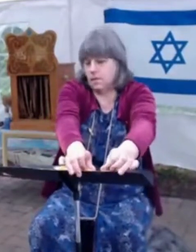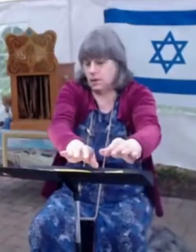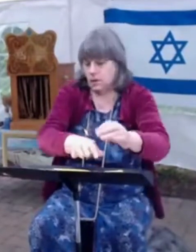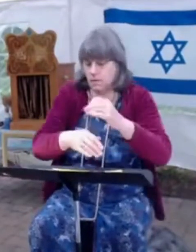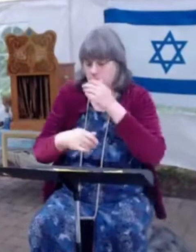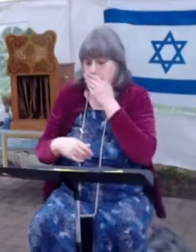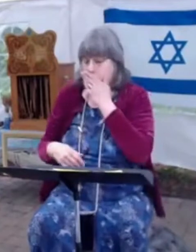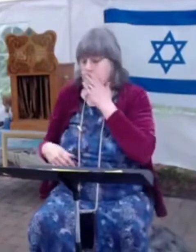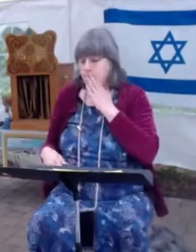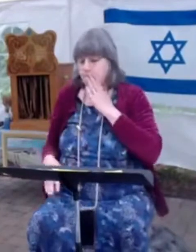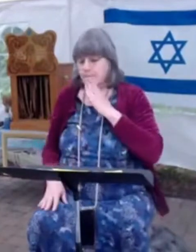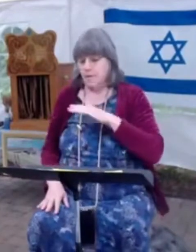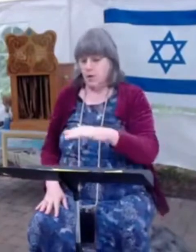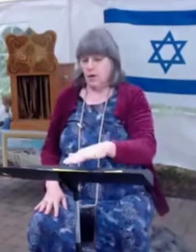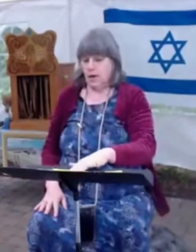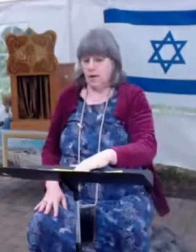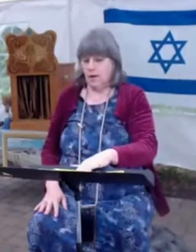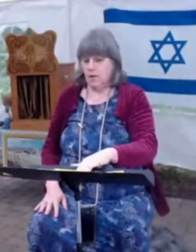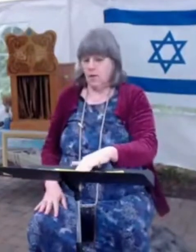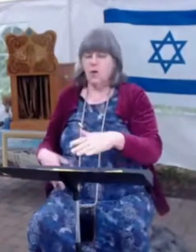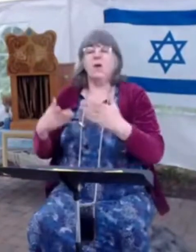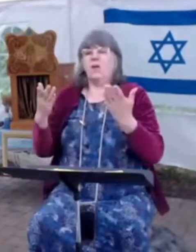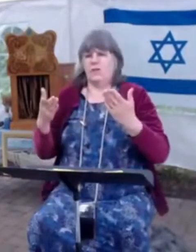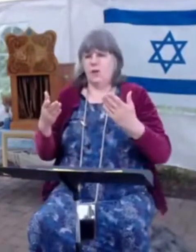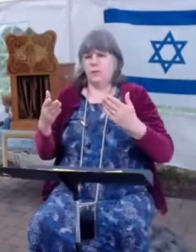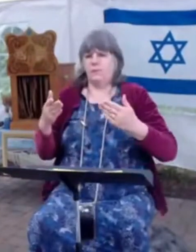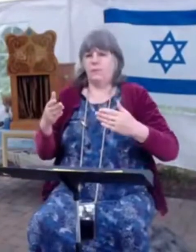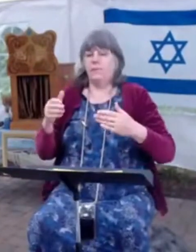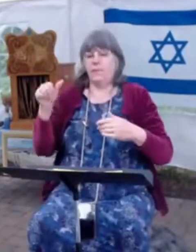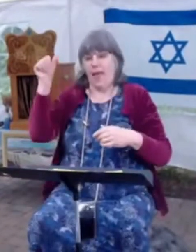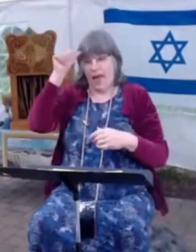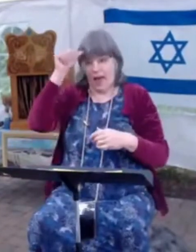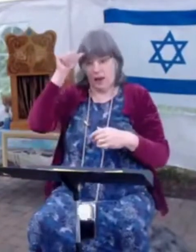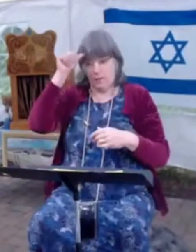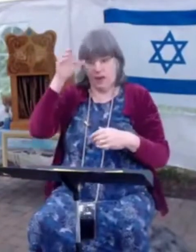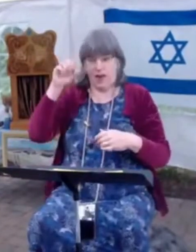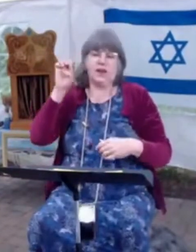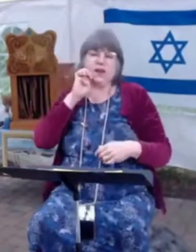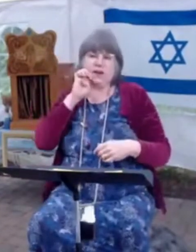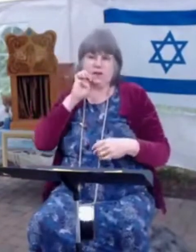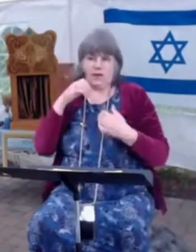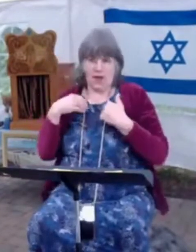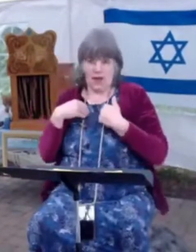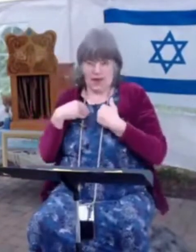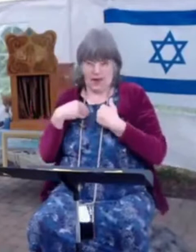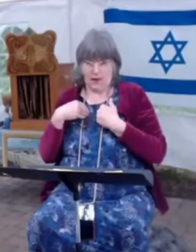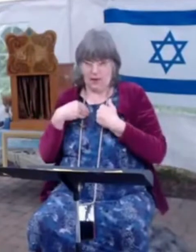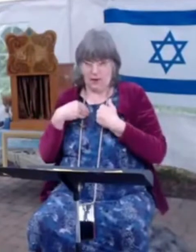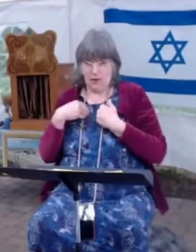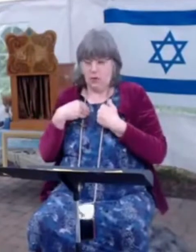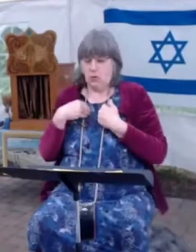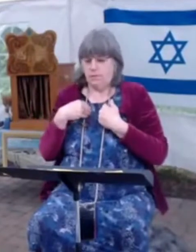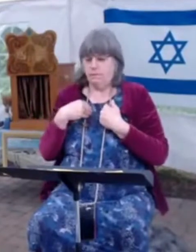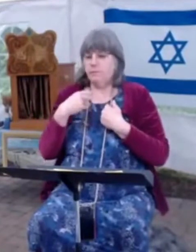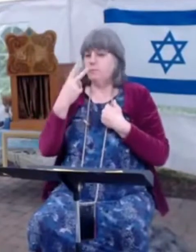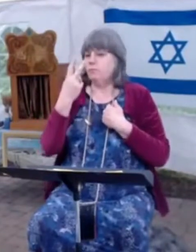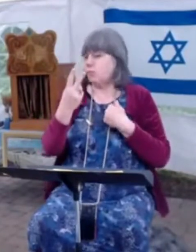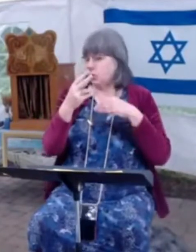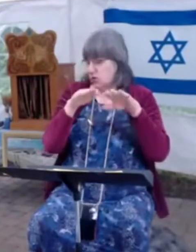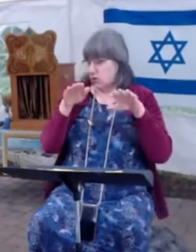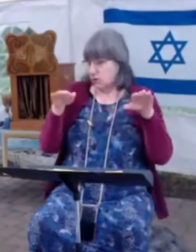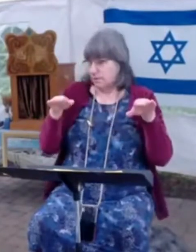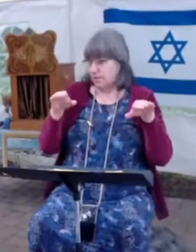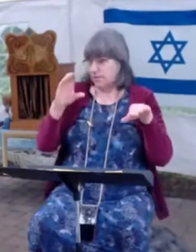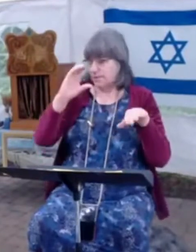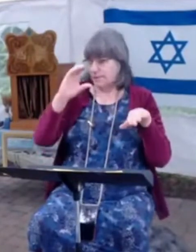And to Shet was born a son whom he called Enosh, not Enoch, Enosh. And it says